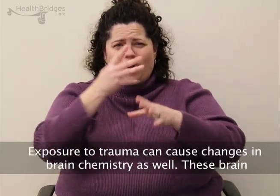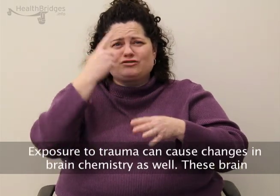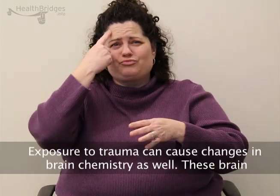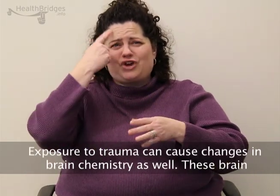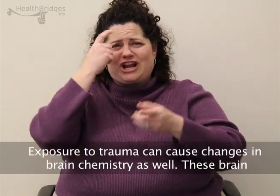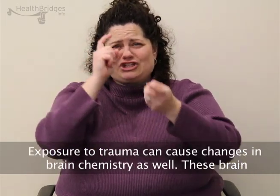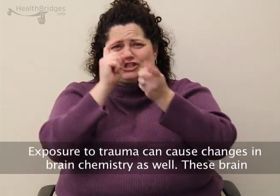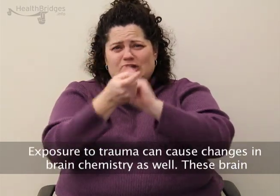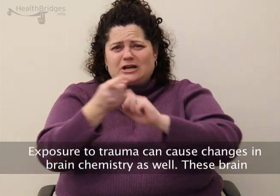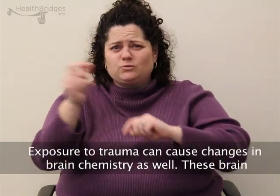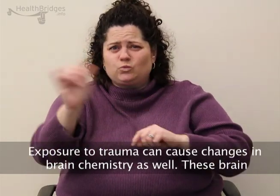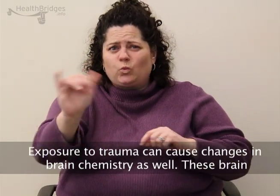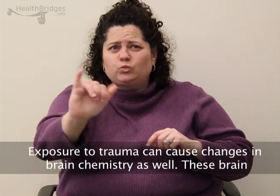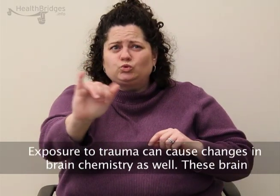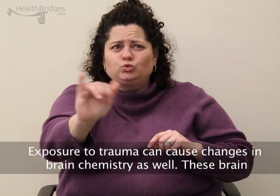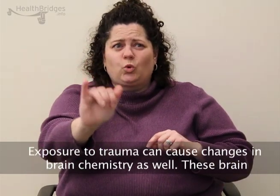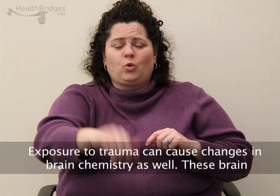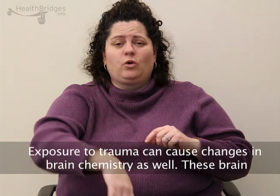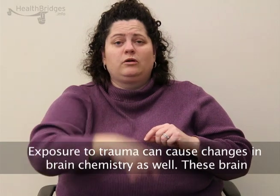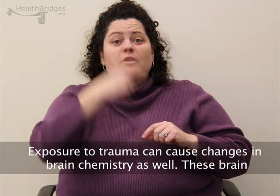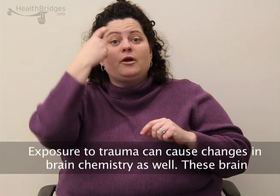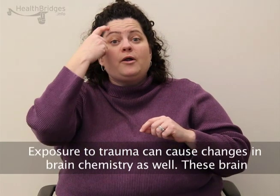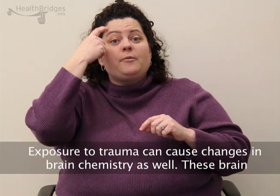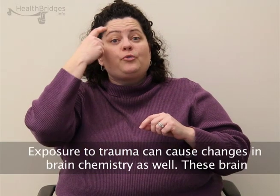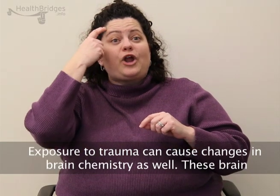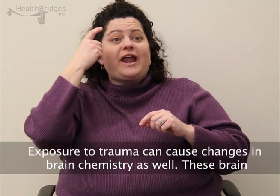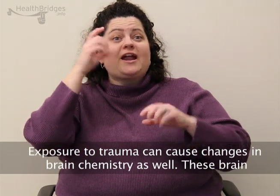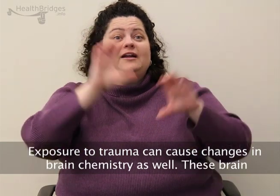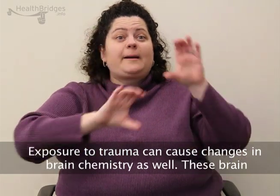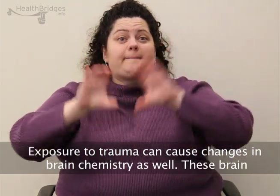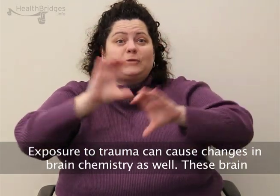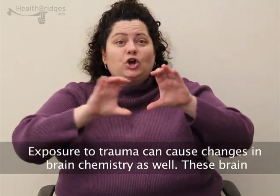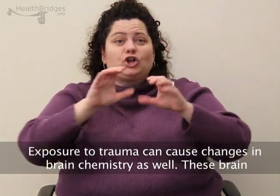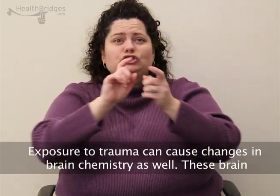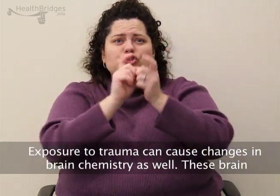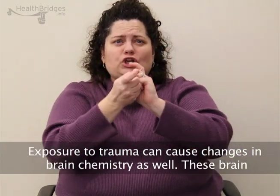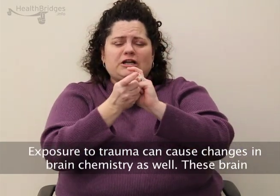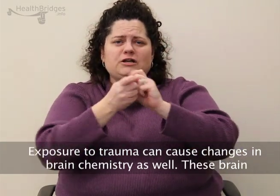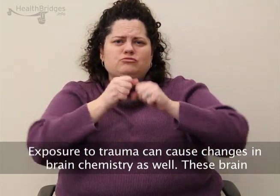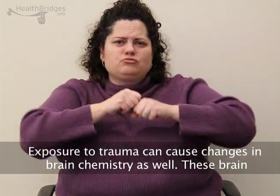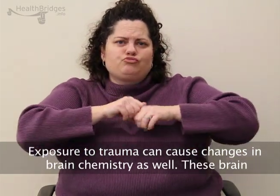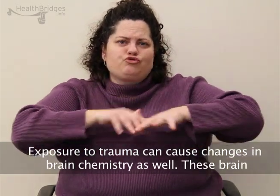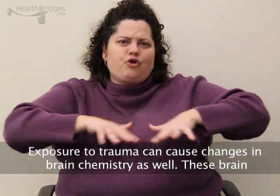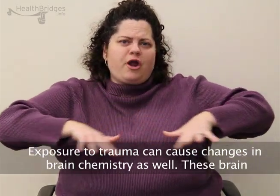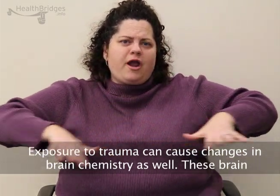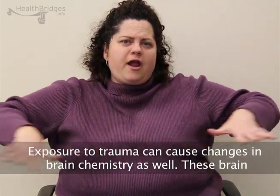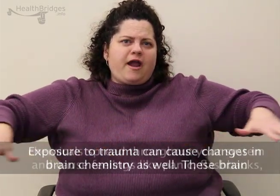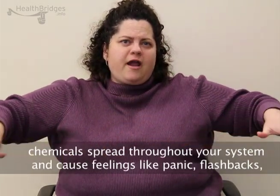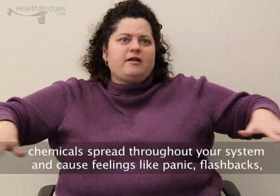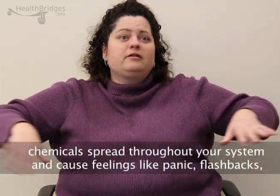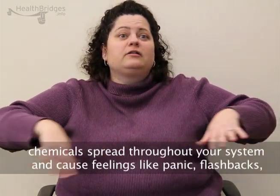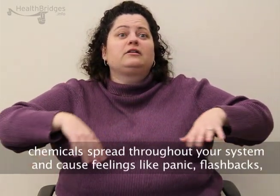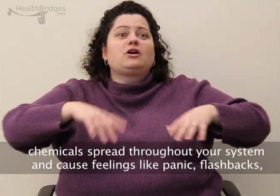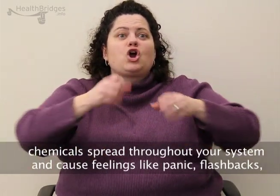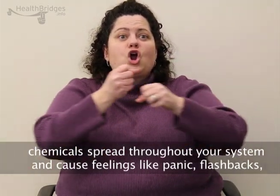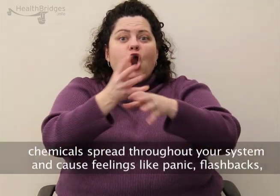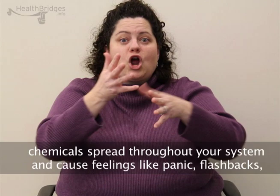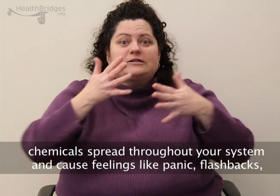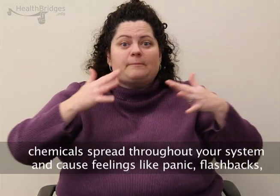Exposure to trauma can cause changes in brain chemistry as well. These brain chemicals spread throughout your